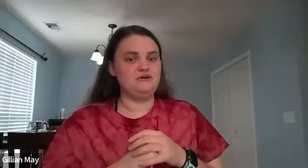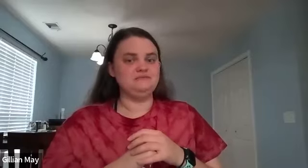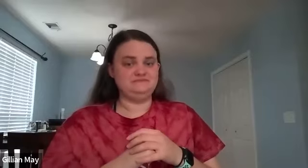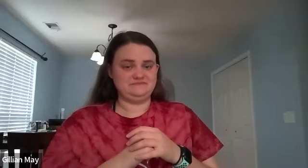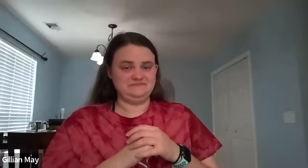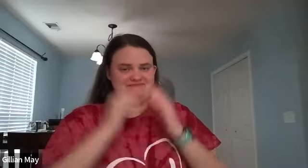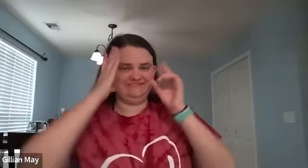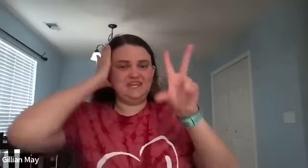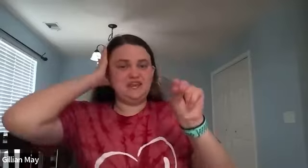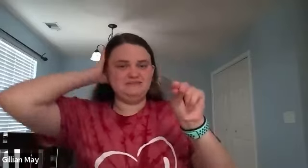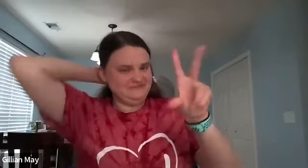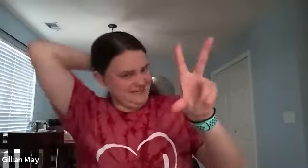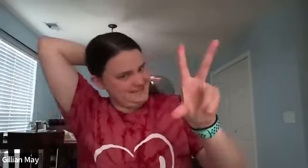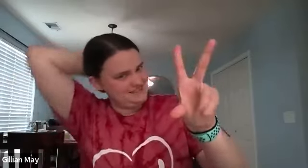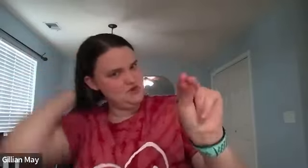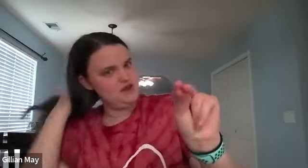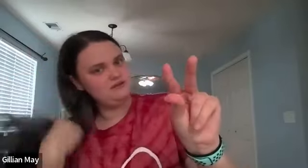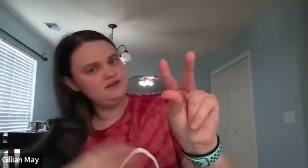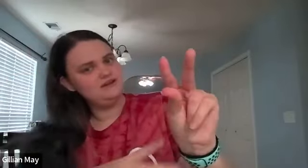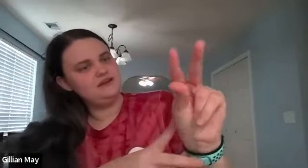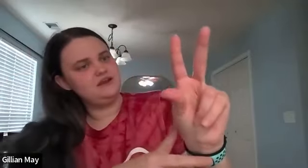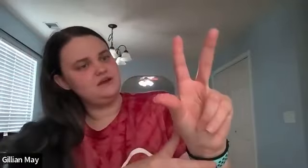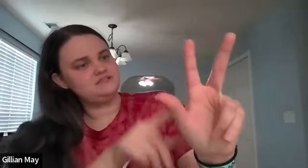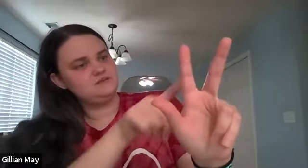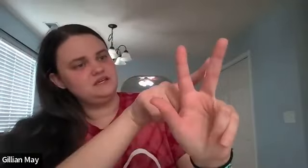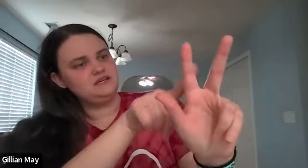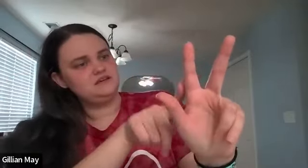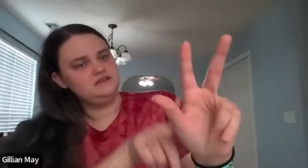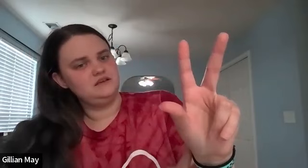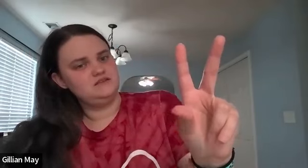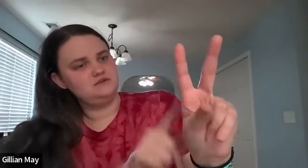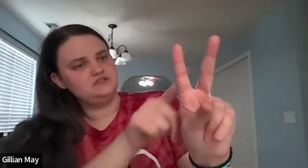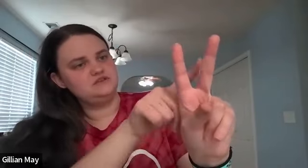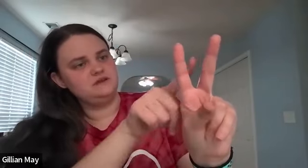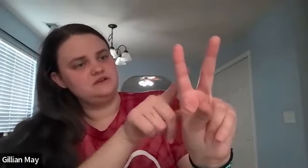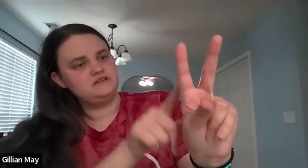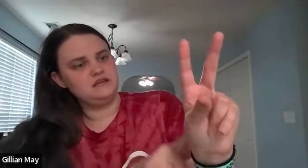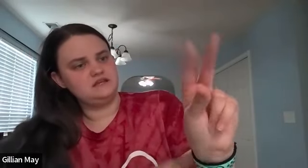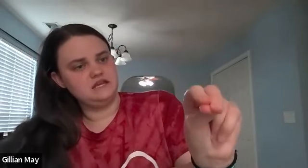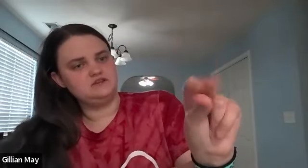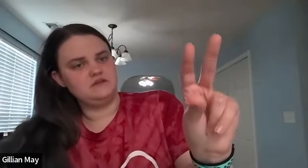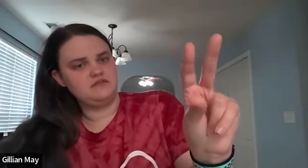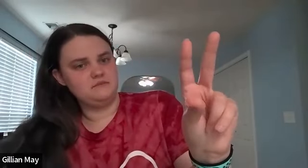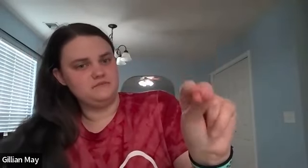So no, yes, so no. No is gonna be those two fingers and they end on that thumb.